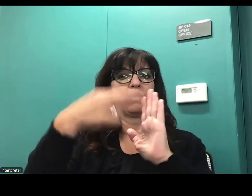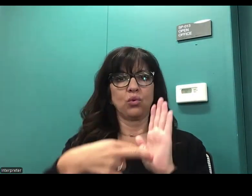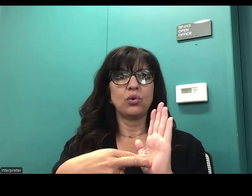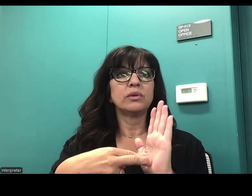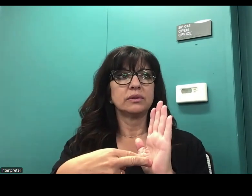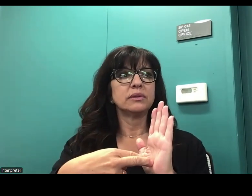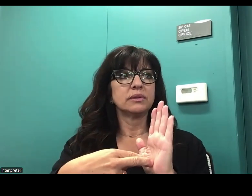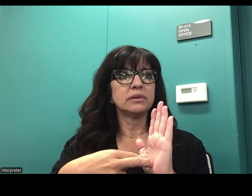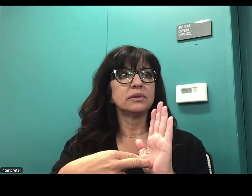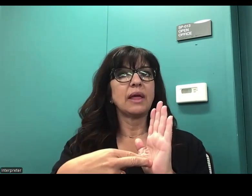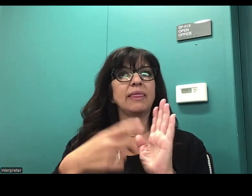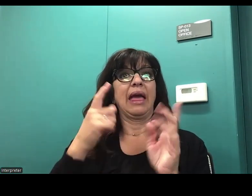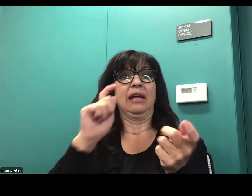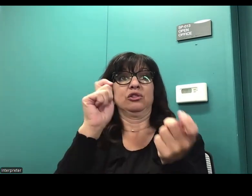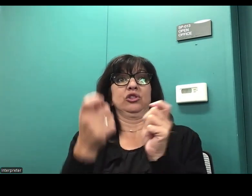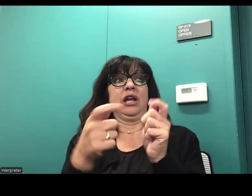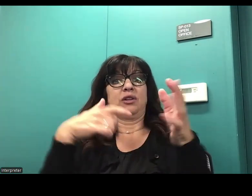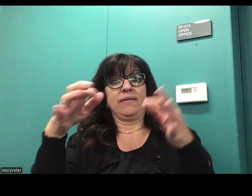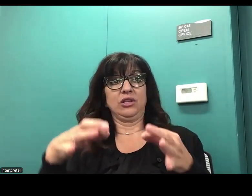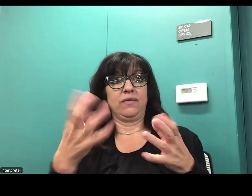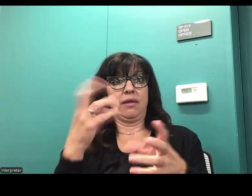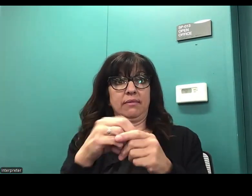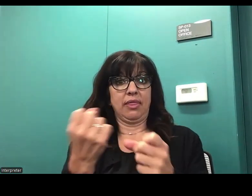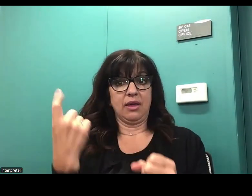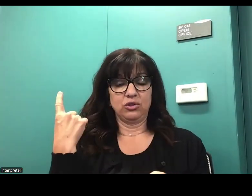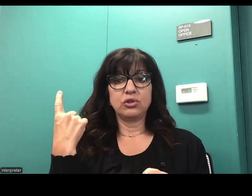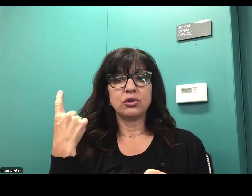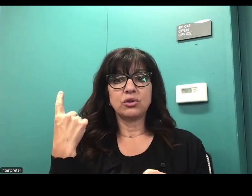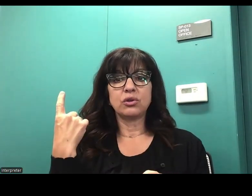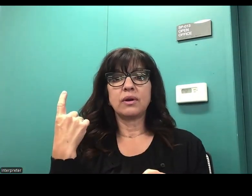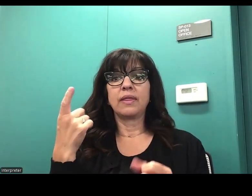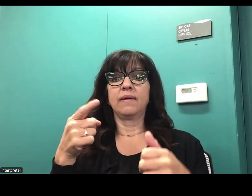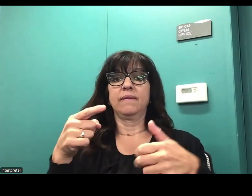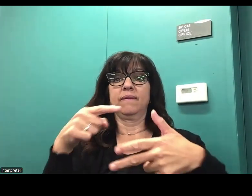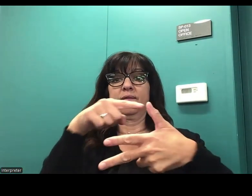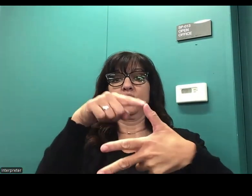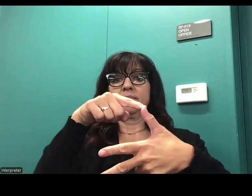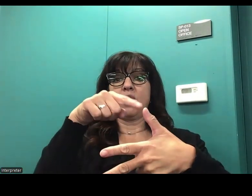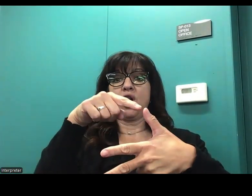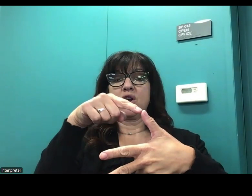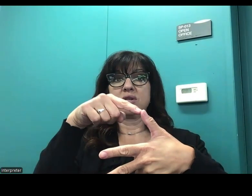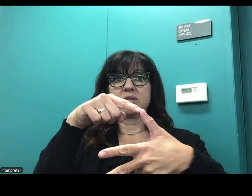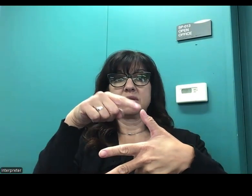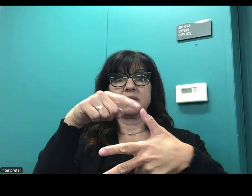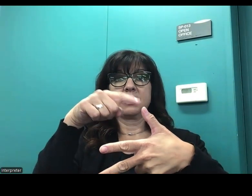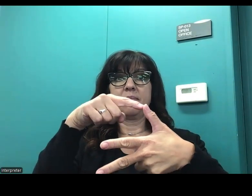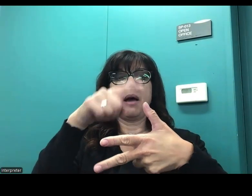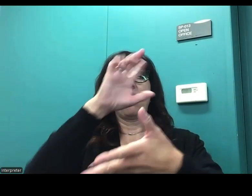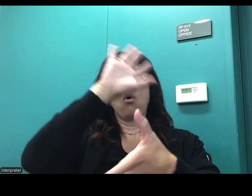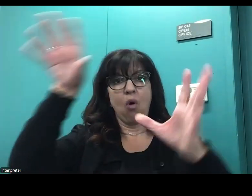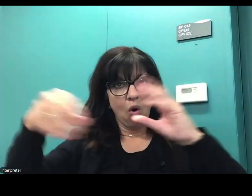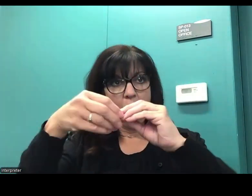actually changed the definition of inclusion last year, but this first part is specific, is about the whole